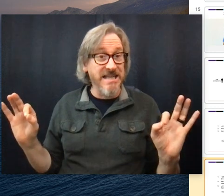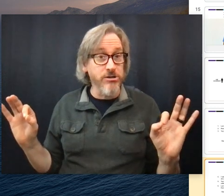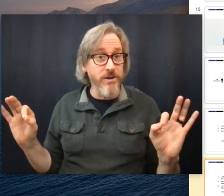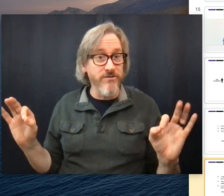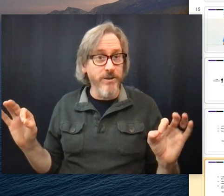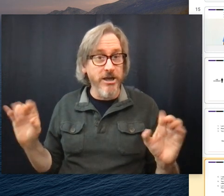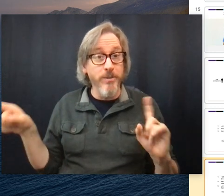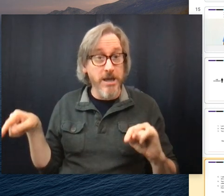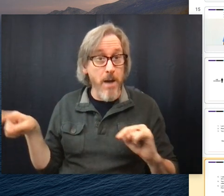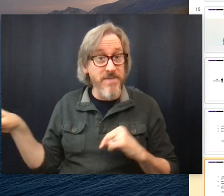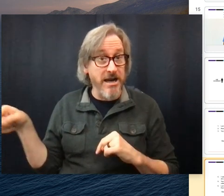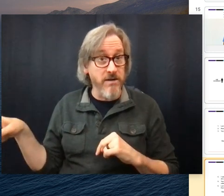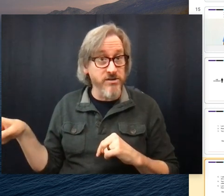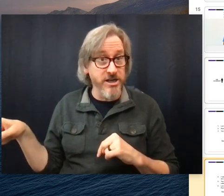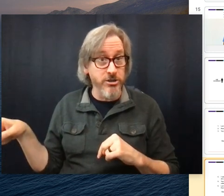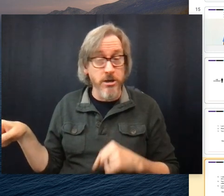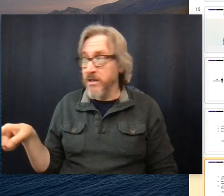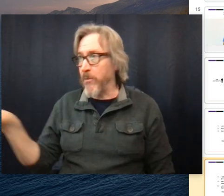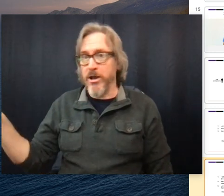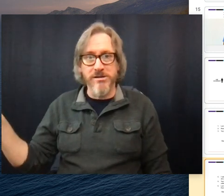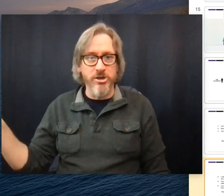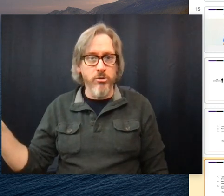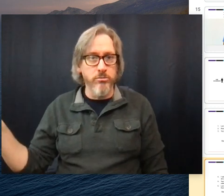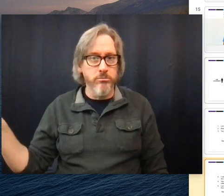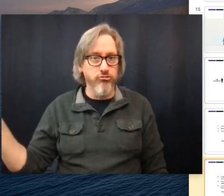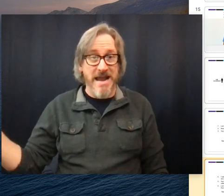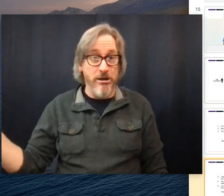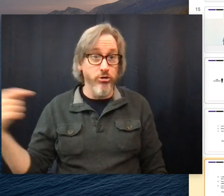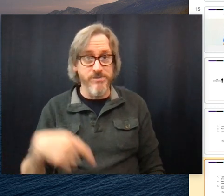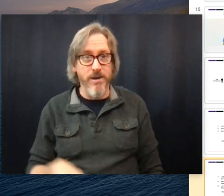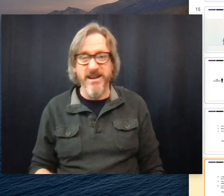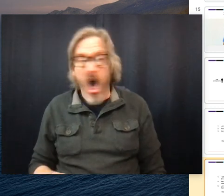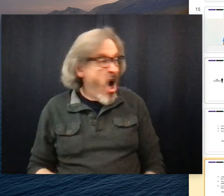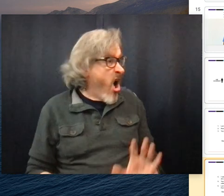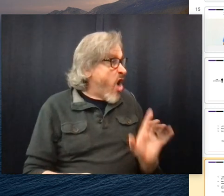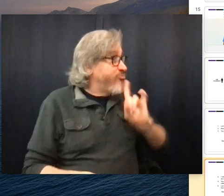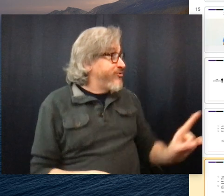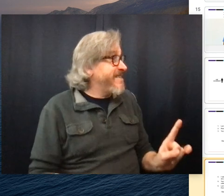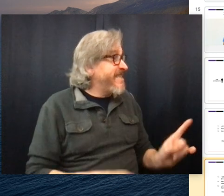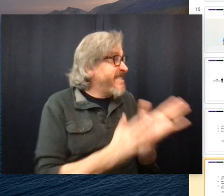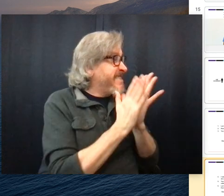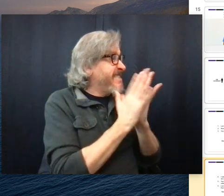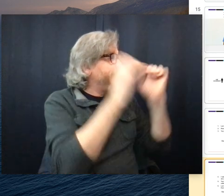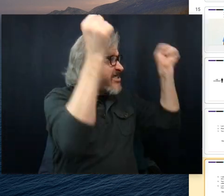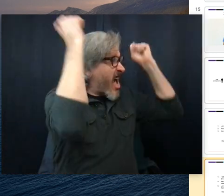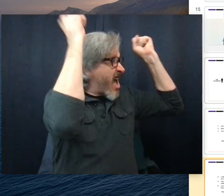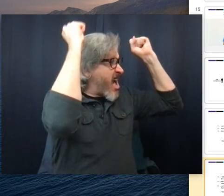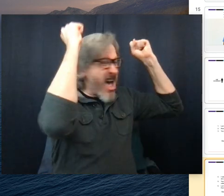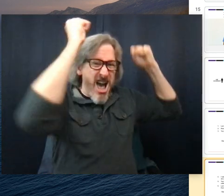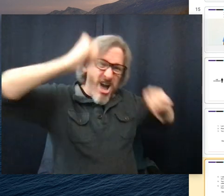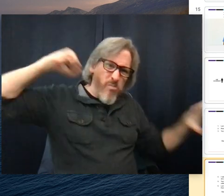That's the clearest way of doing it. You become that conversation. That way, also, Renee could respond. Really?